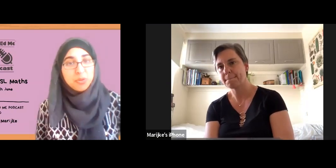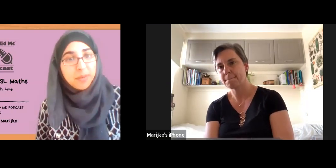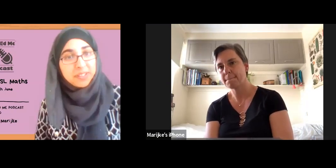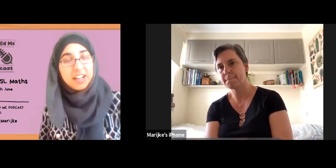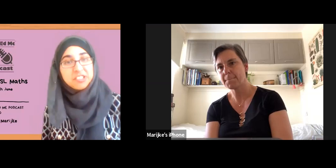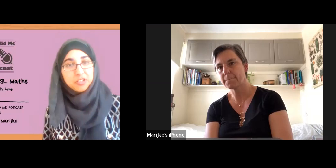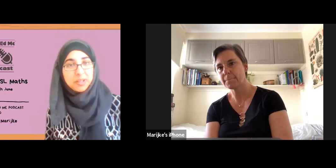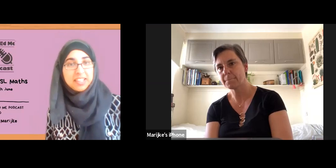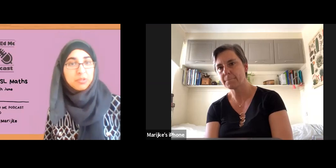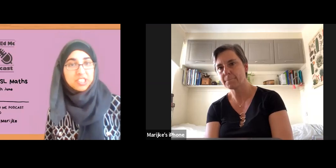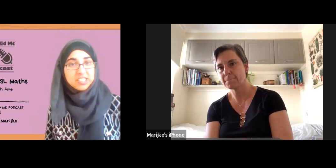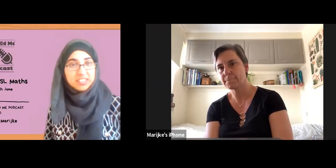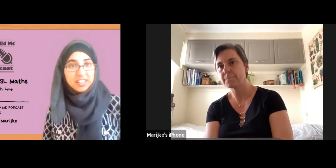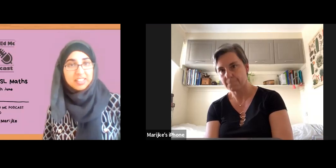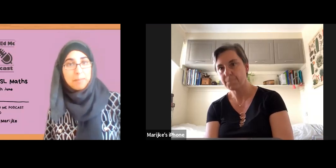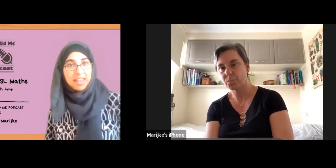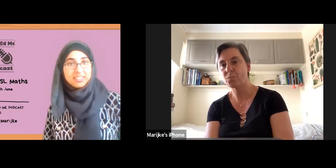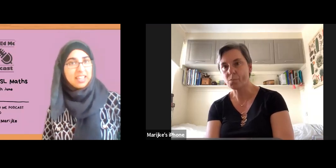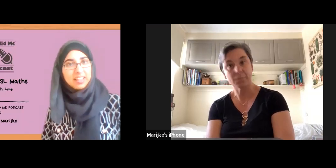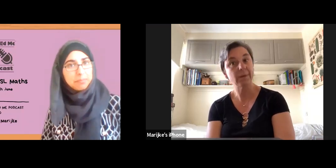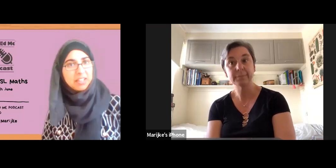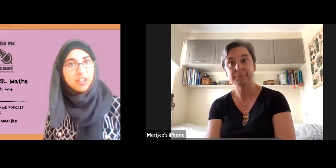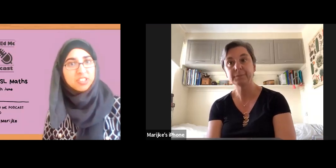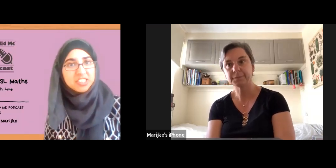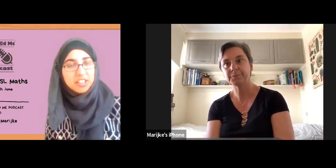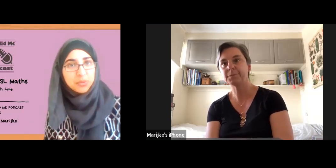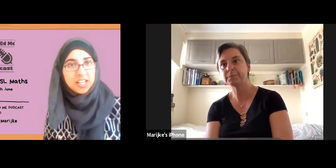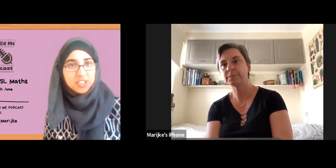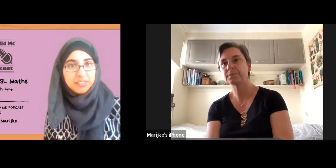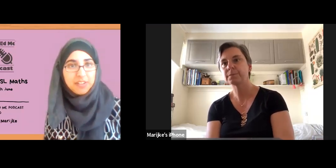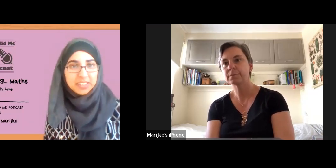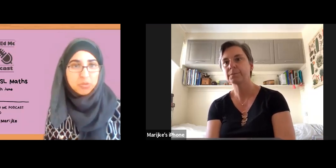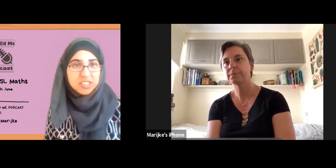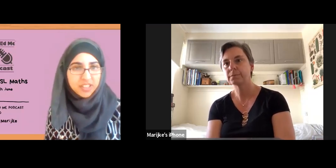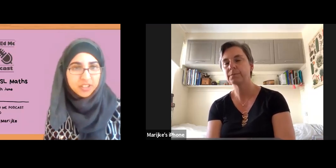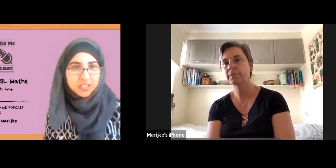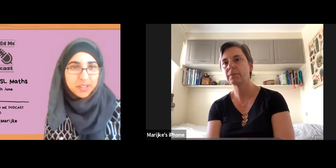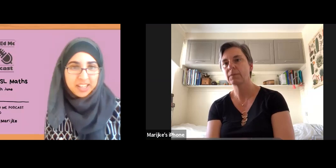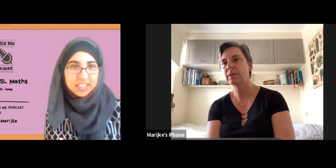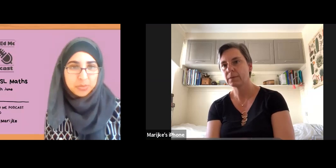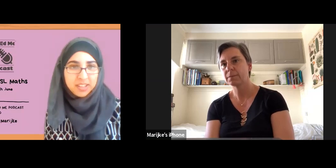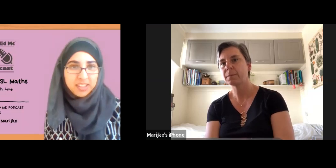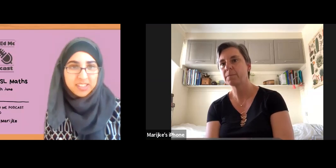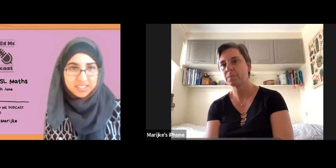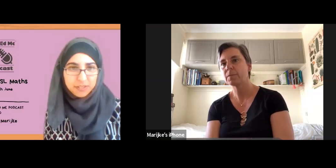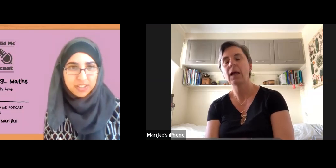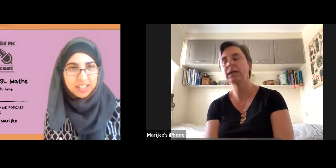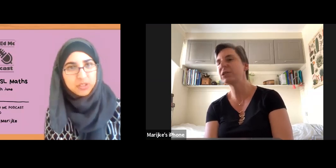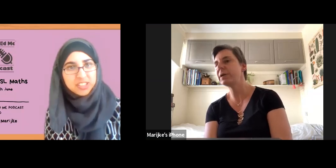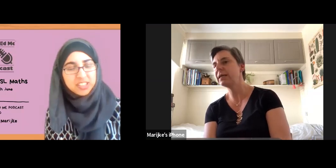up in a household where language isn't the main thing and main focus, that you would actually find it more difficult to engage with different... I know, it's really